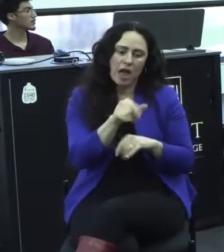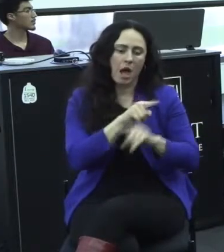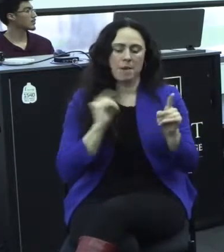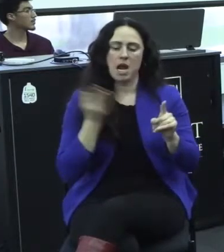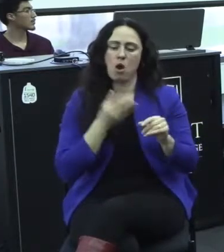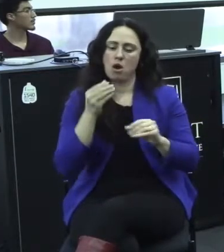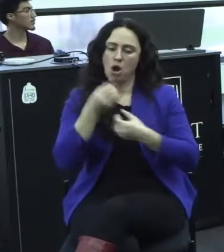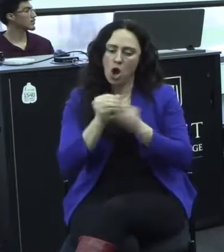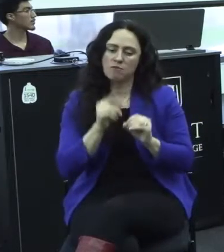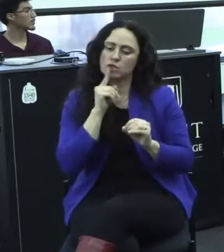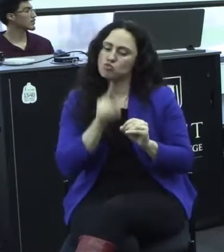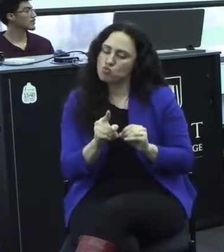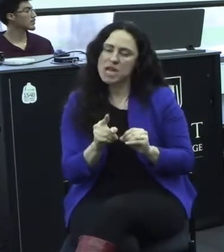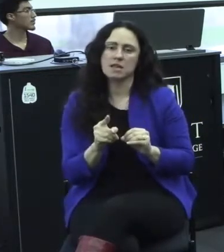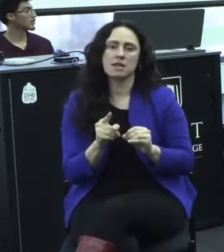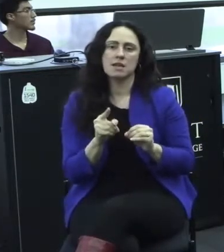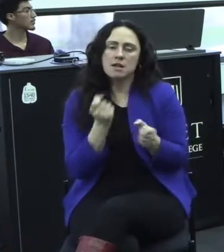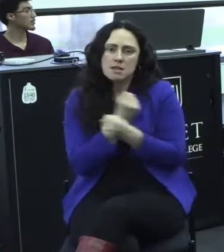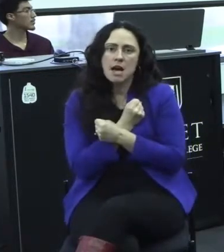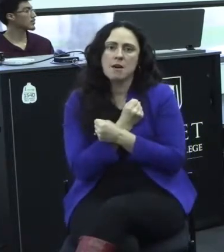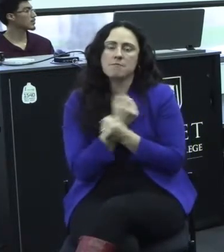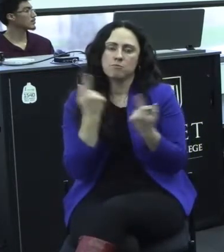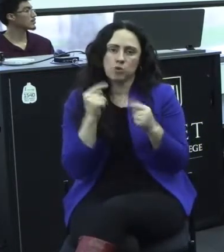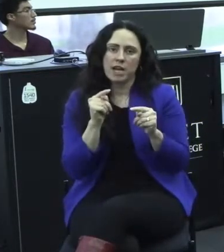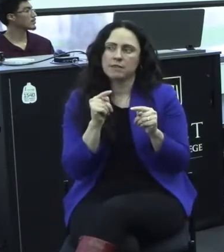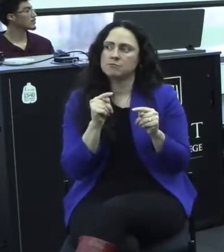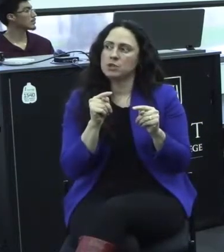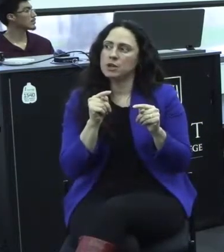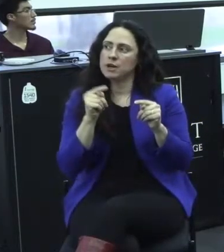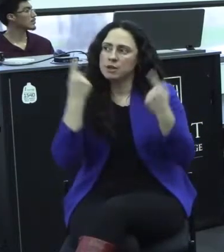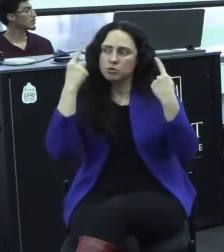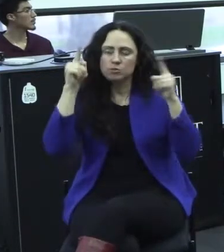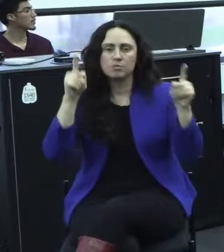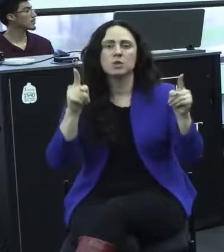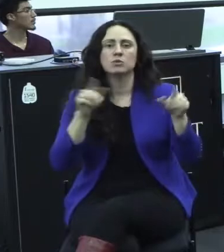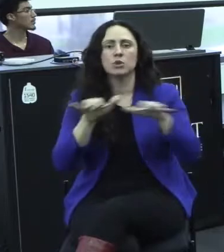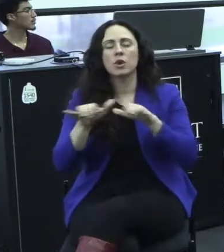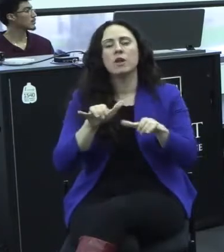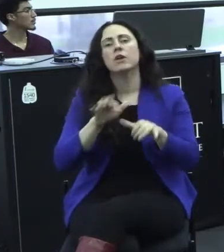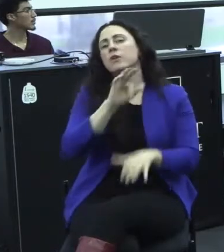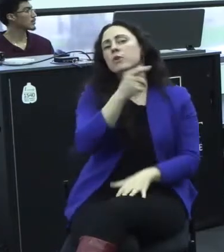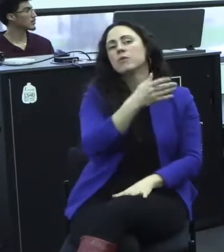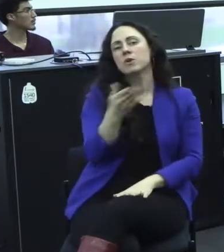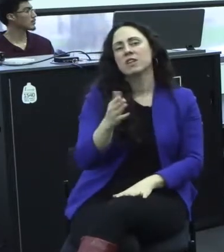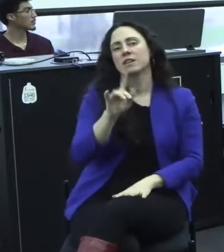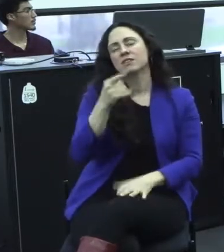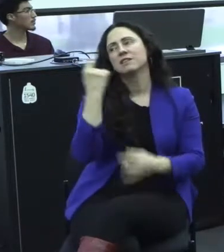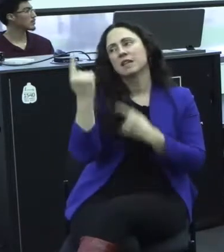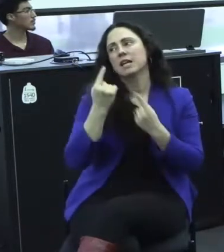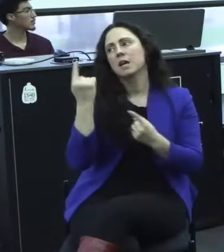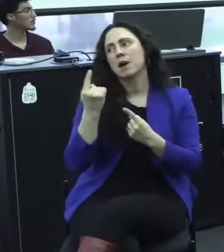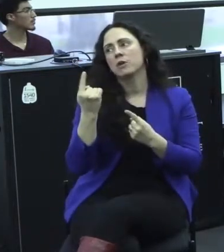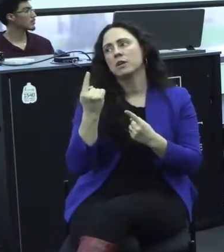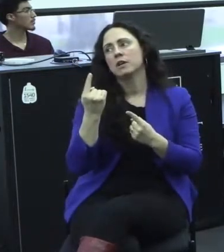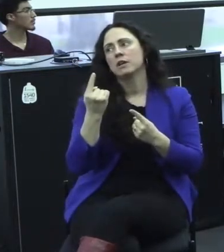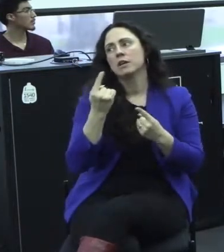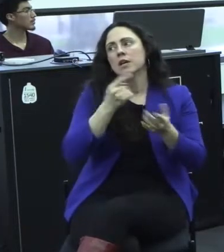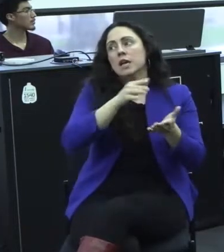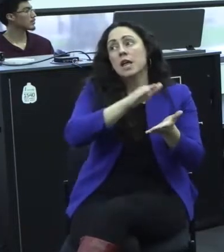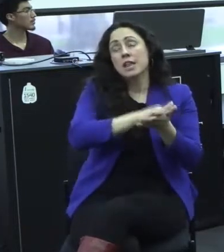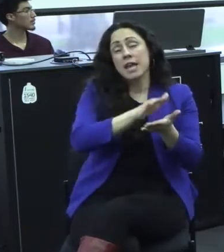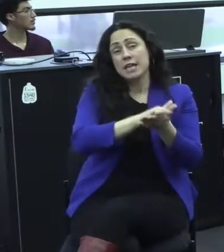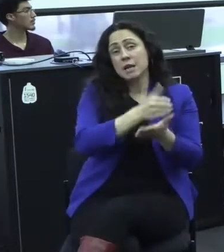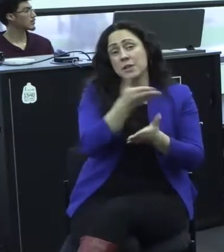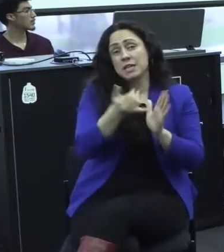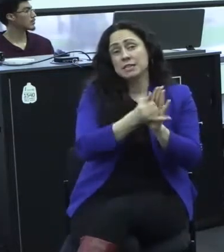really enjoys taking on. A couple of other things here. So some things when we're just thinking about some of the academic things